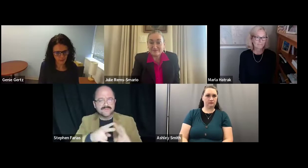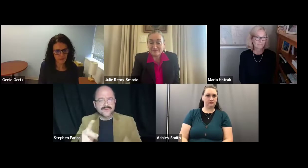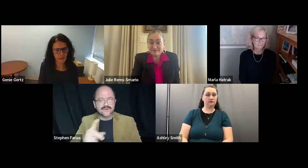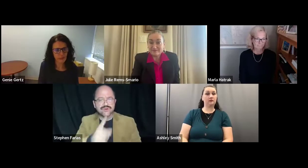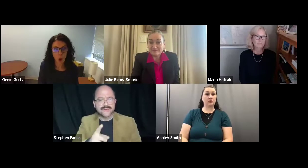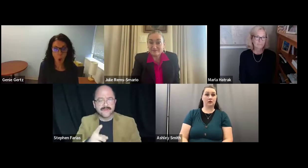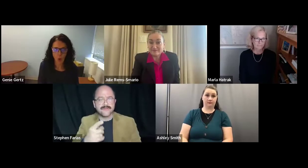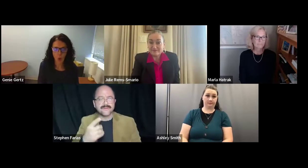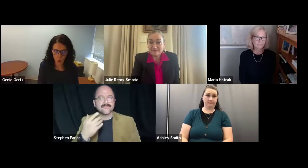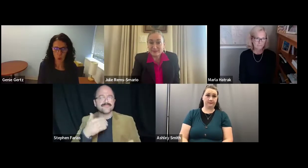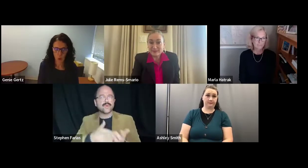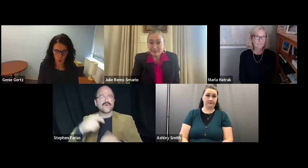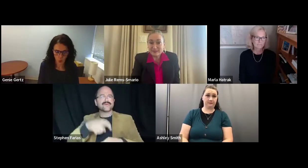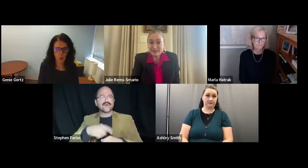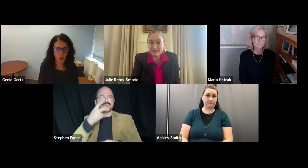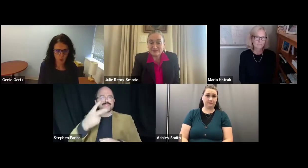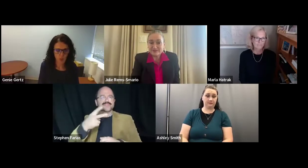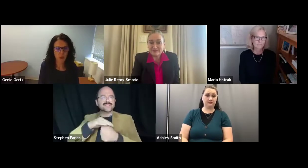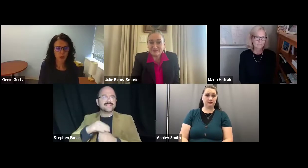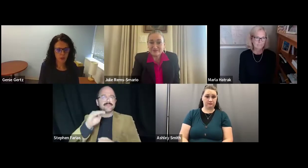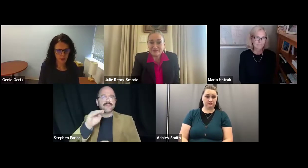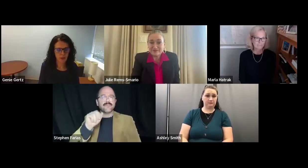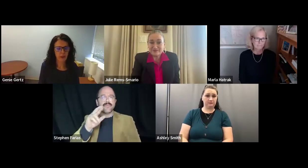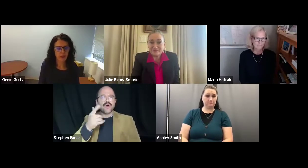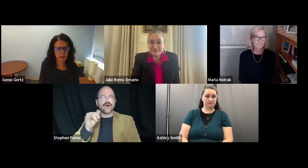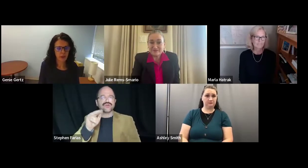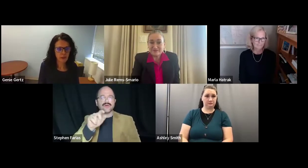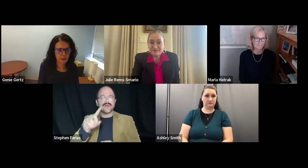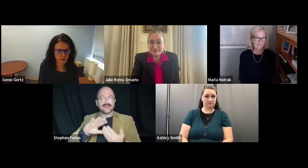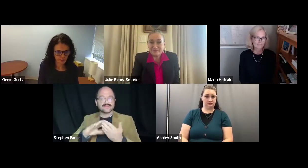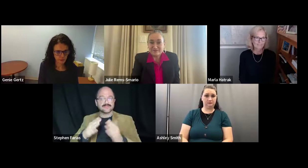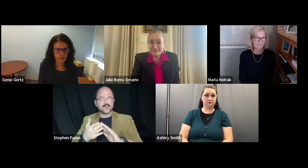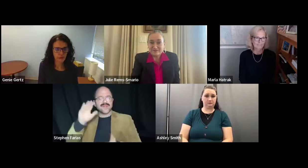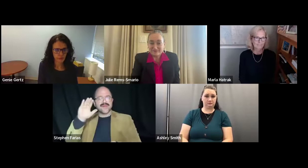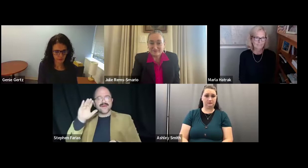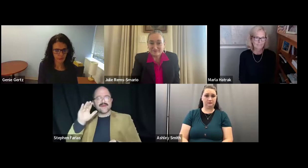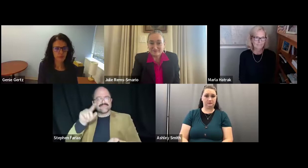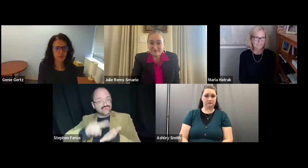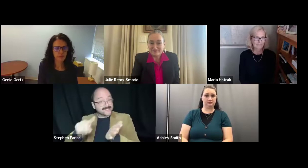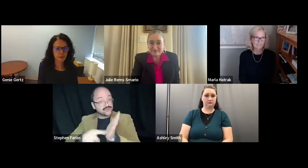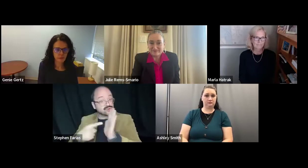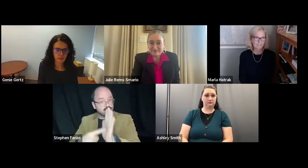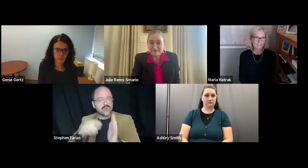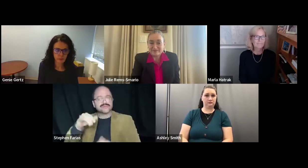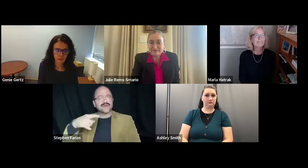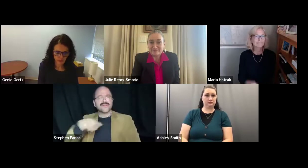that medical professionals hold, it exists, it's very real. And so for marginalized